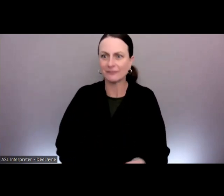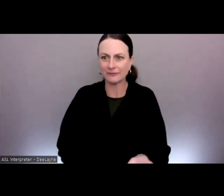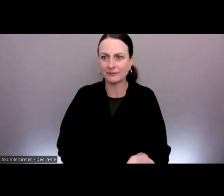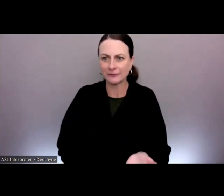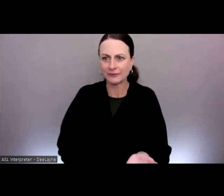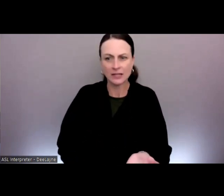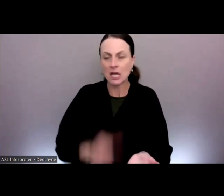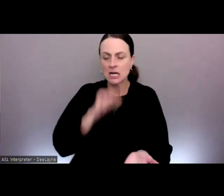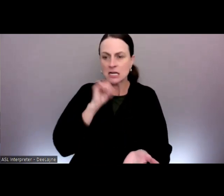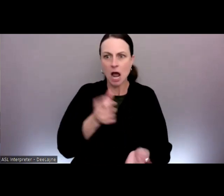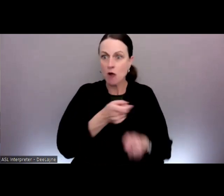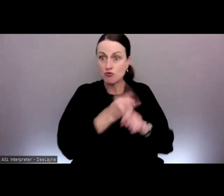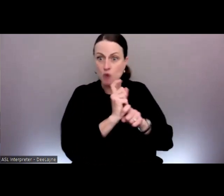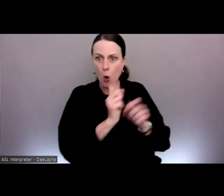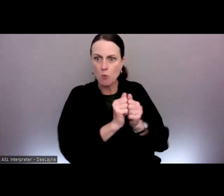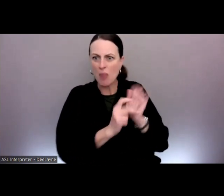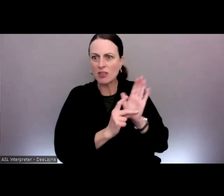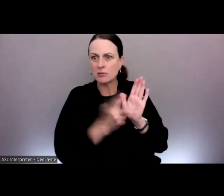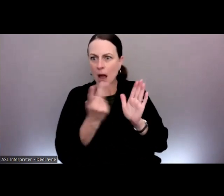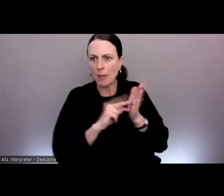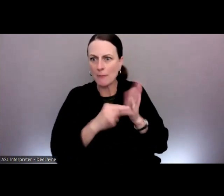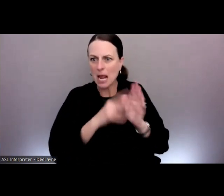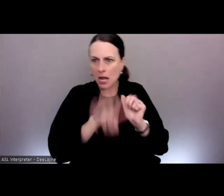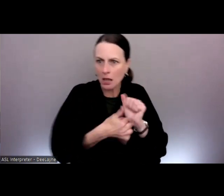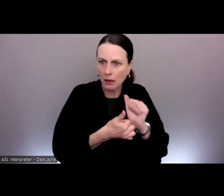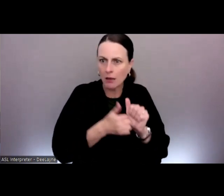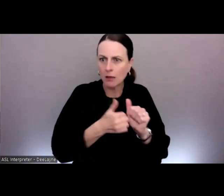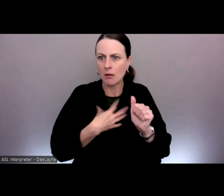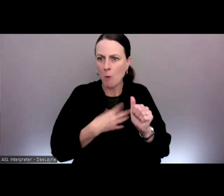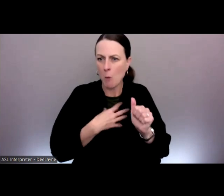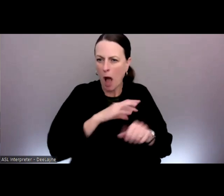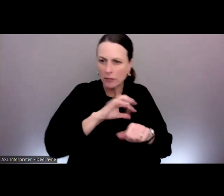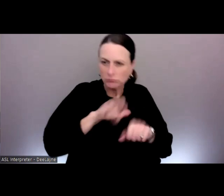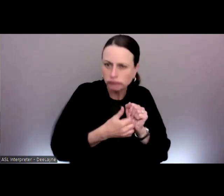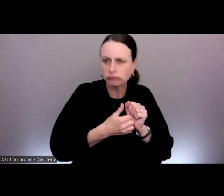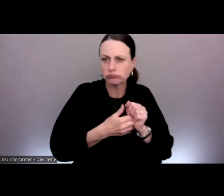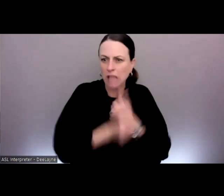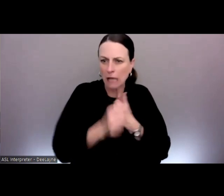not tainted with double talk and dangerous implications.